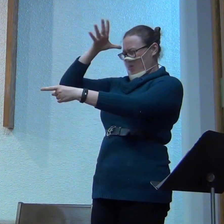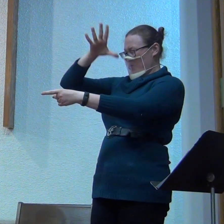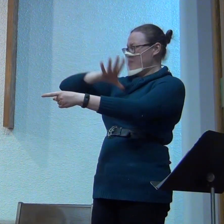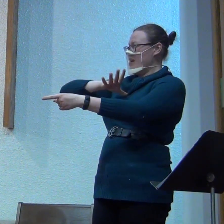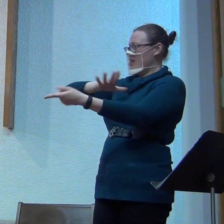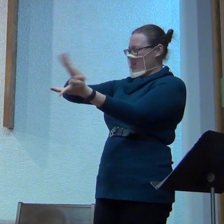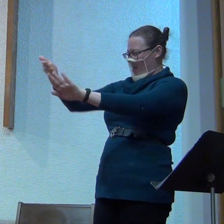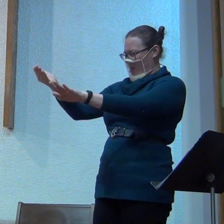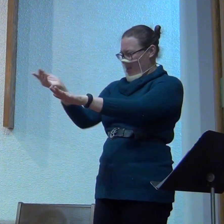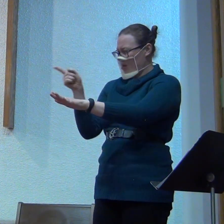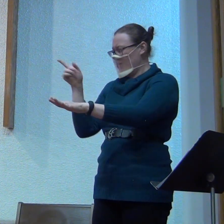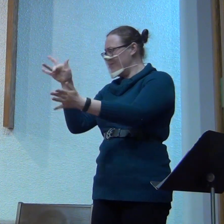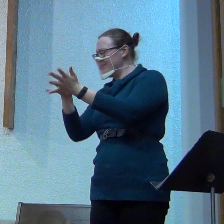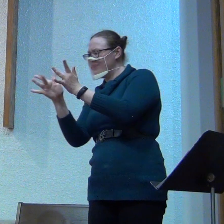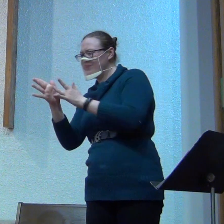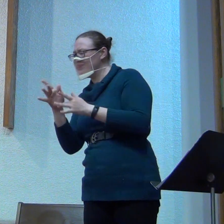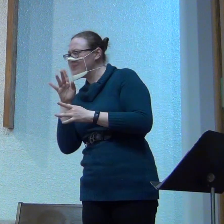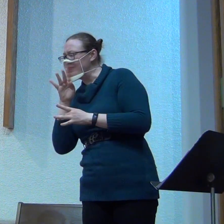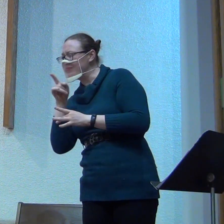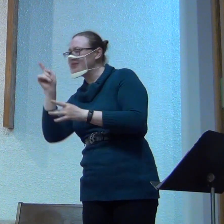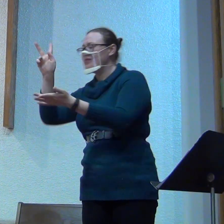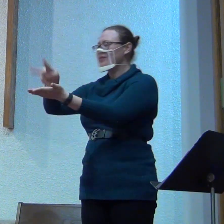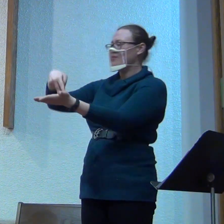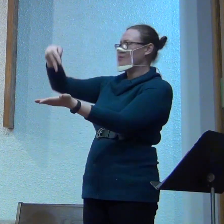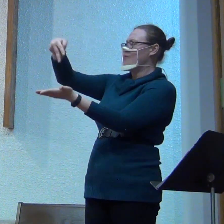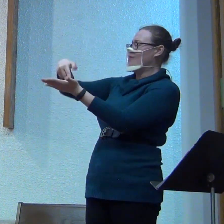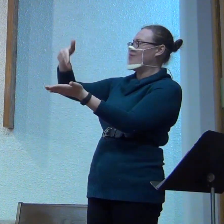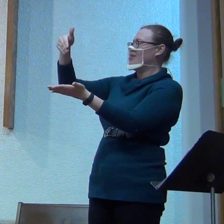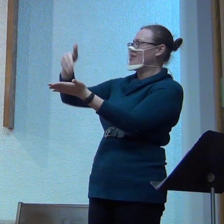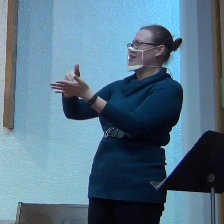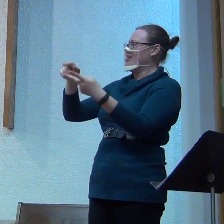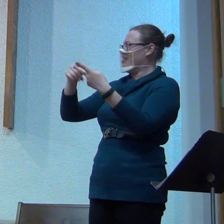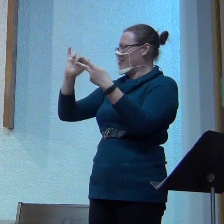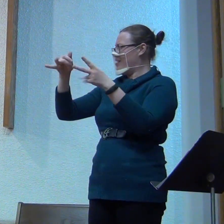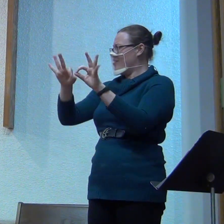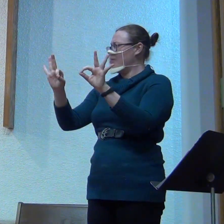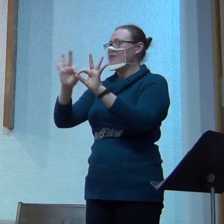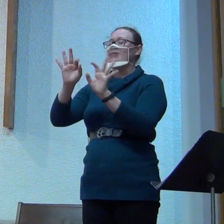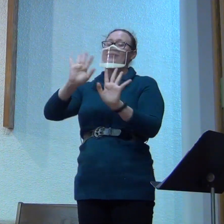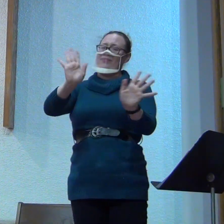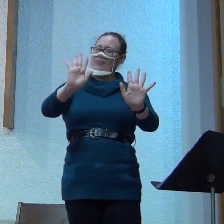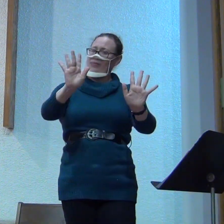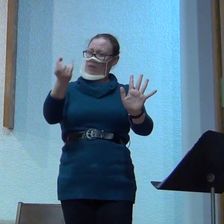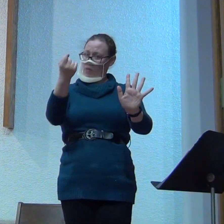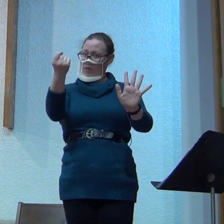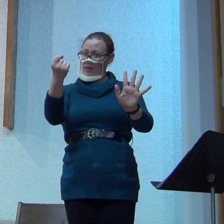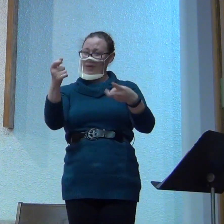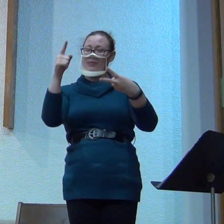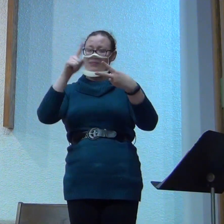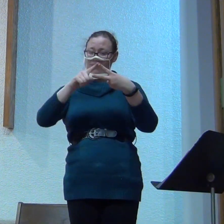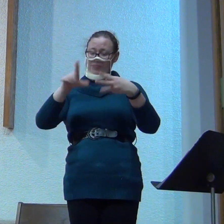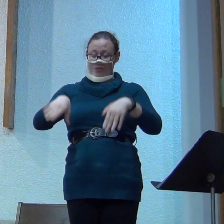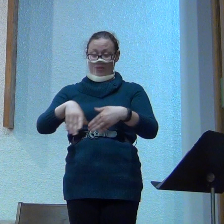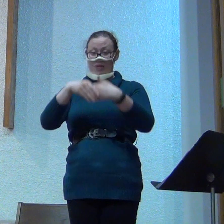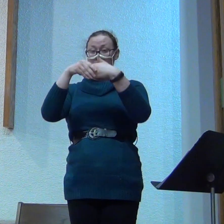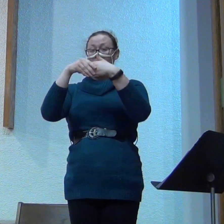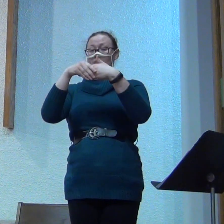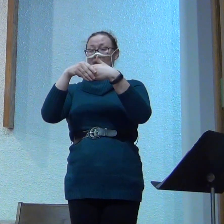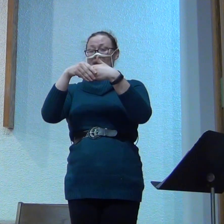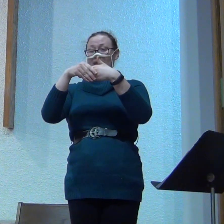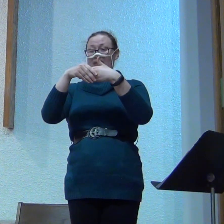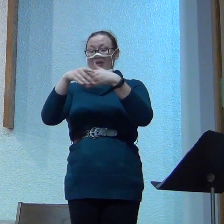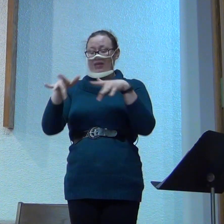But this verse, this chapter says to us, no, this was